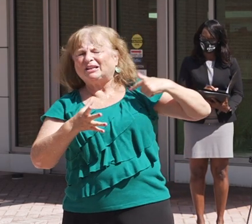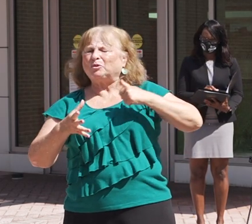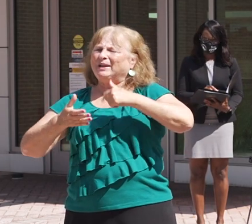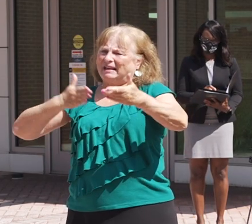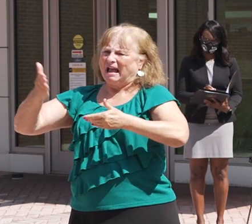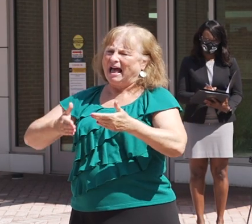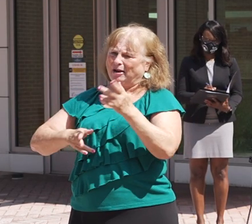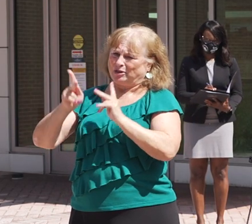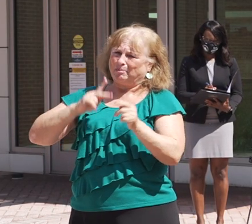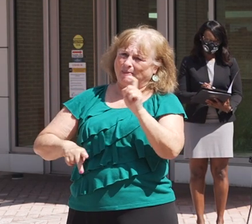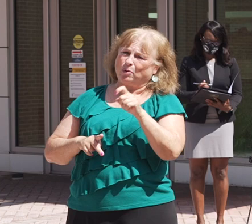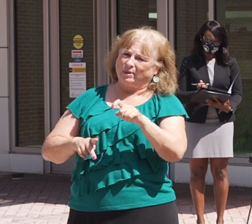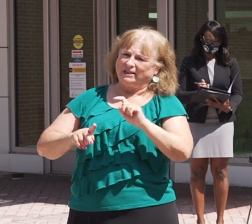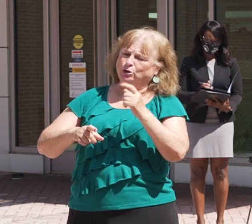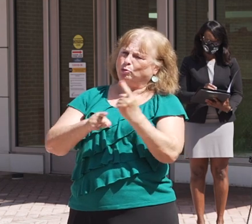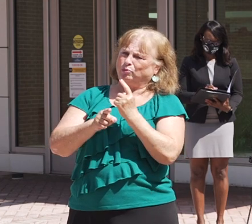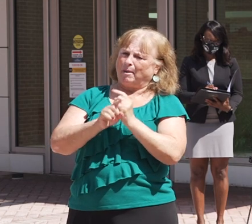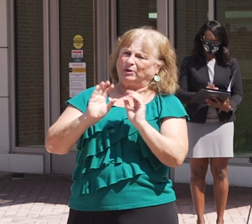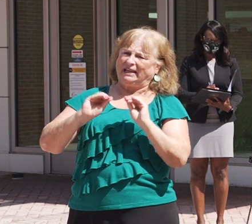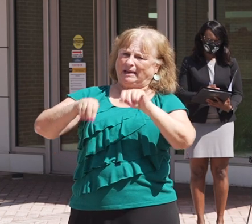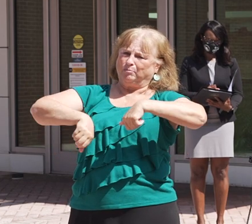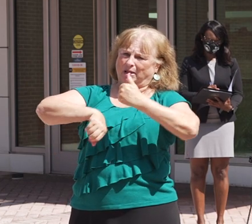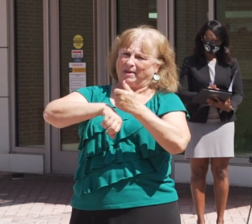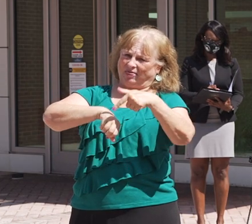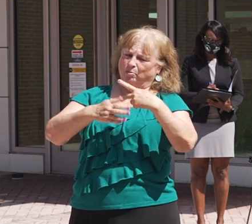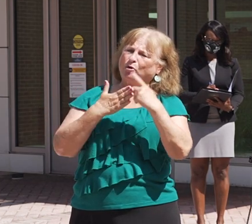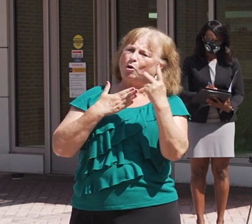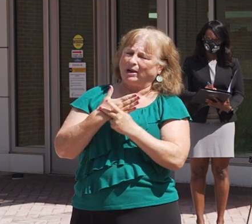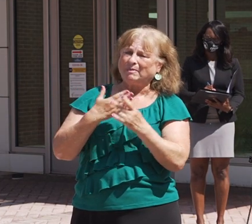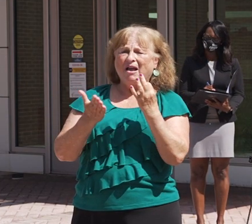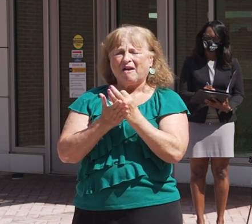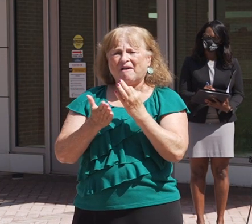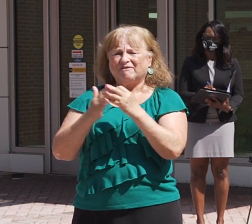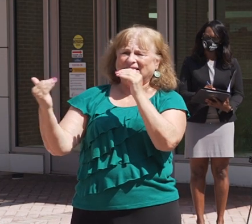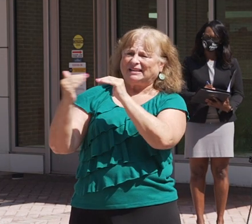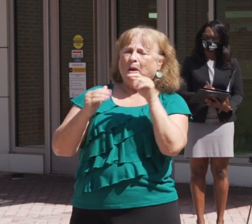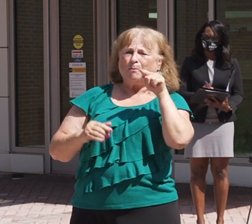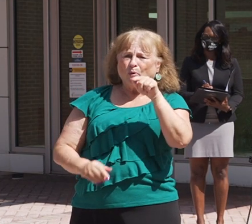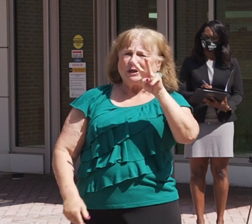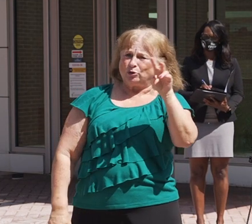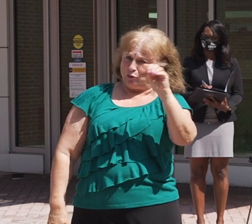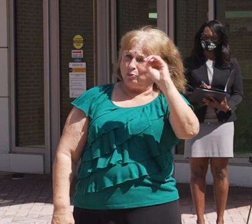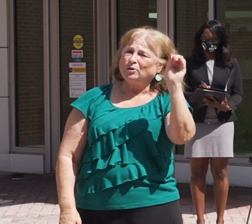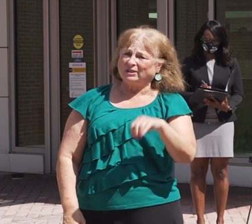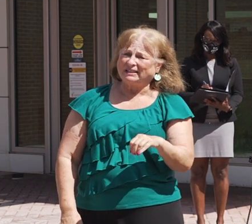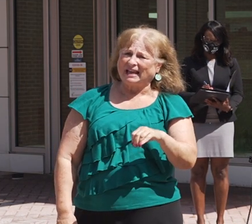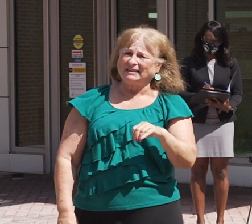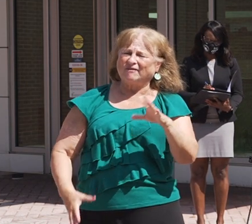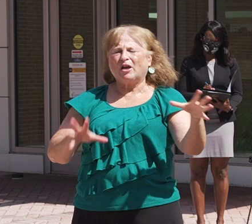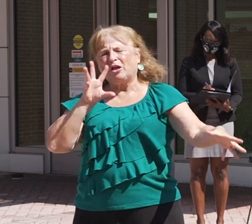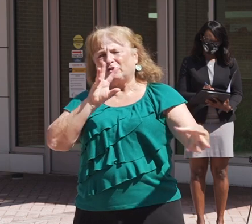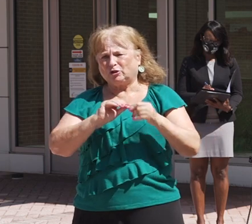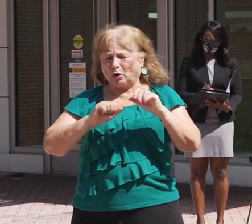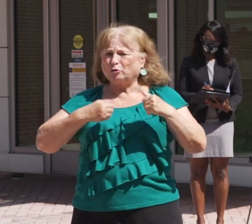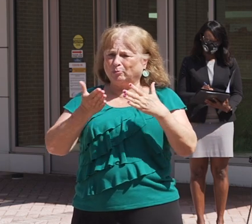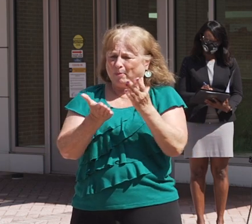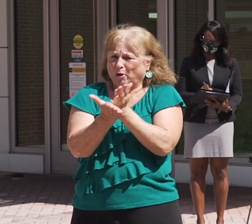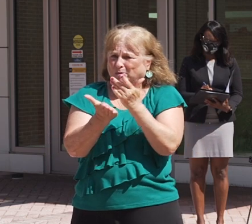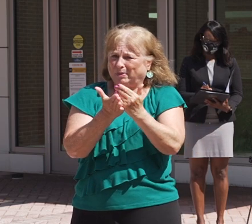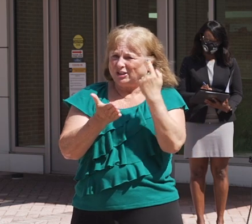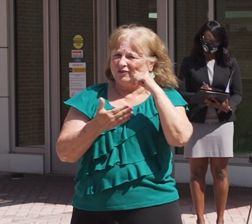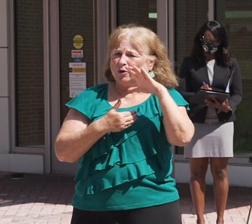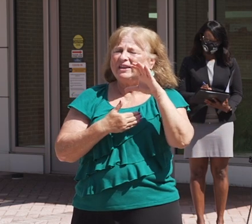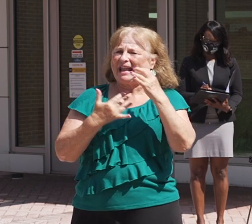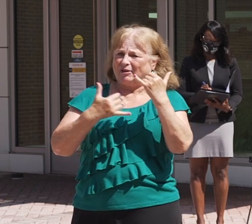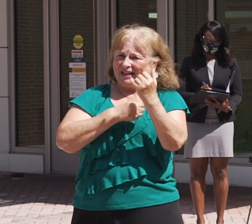requisite personnel to properly implement this program. Funds that equate to 0.2% of the total proposed budget for the county